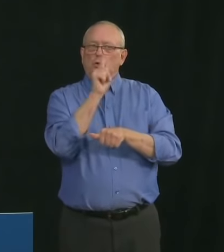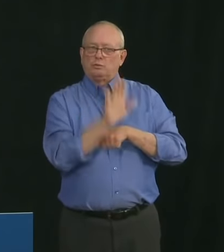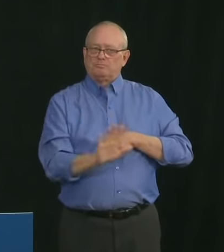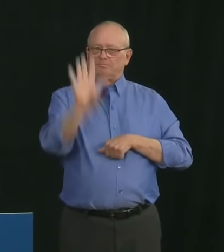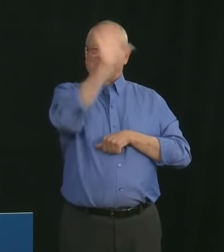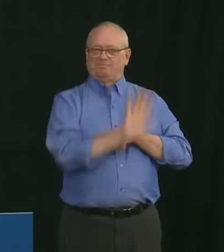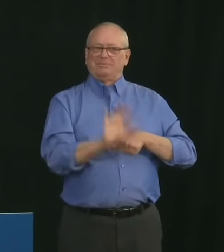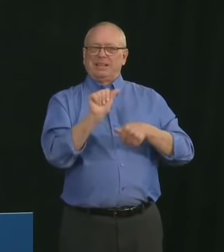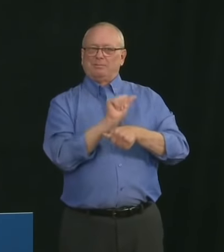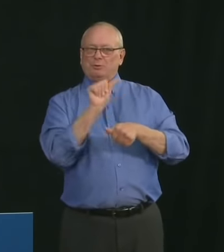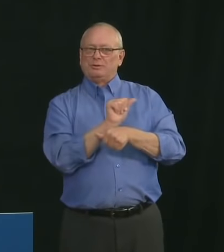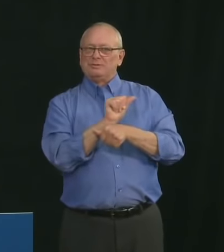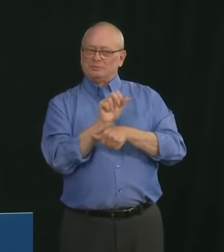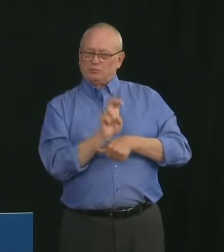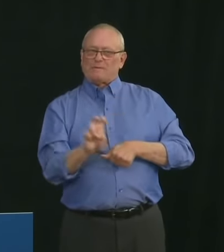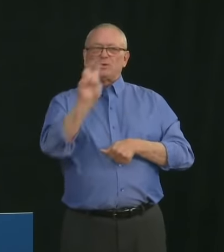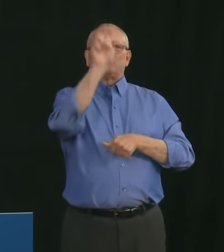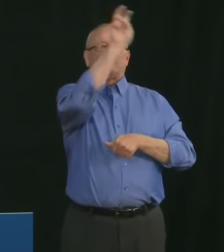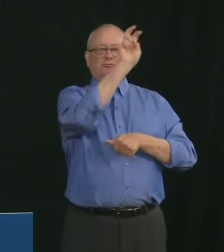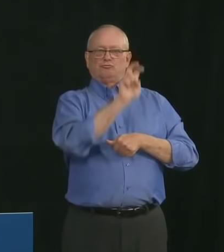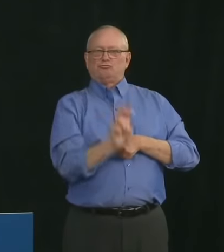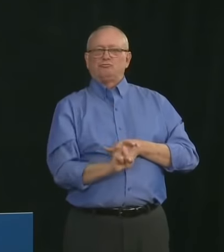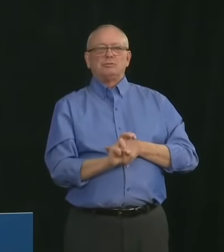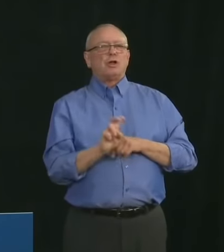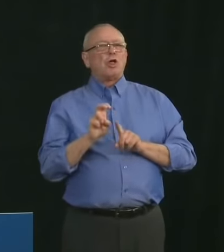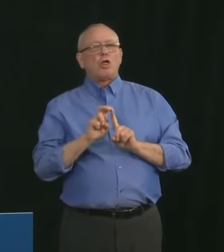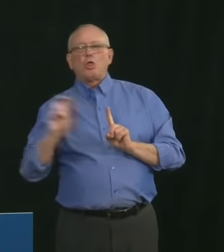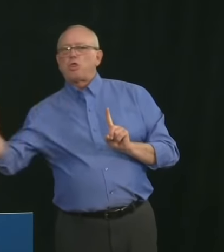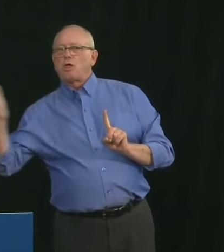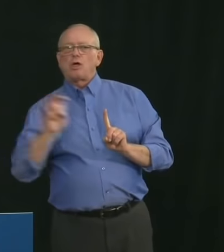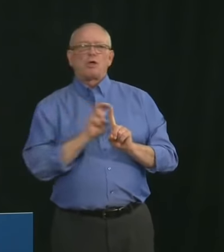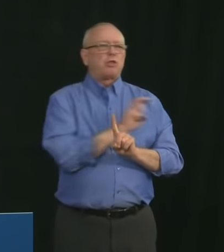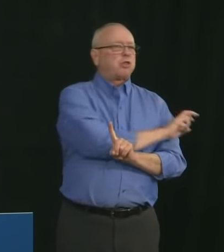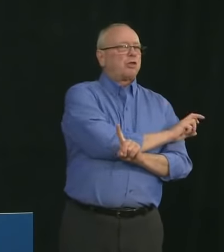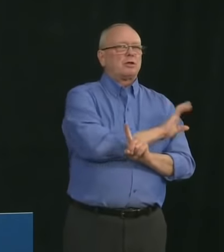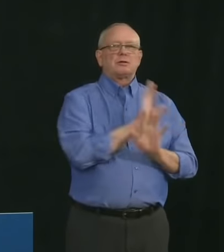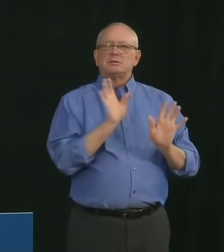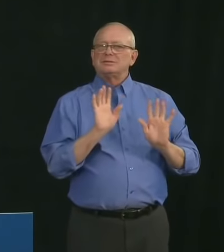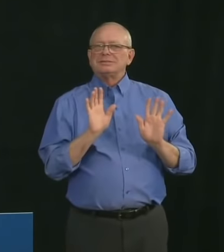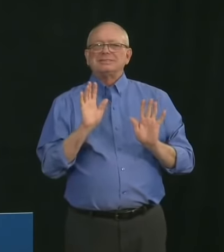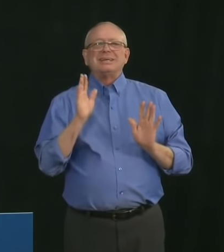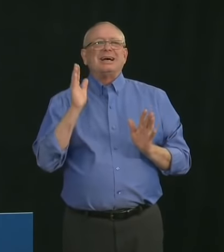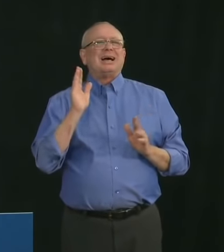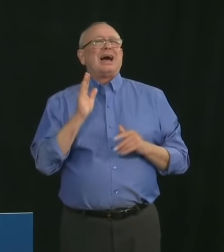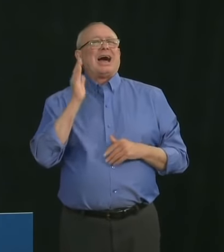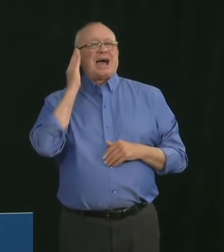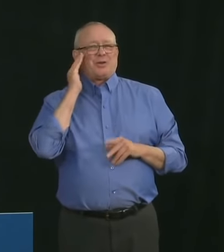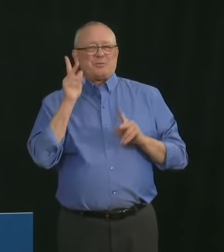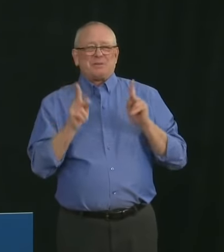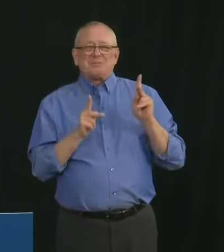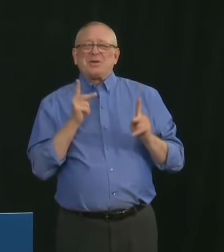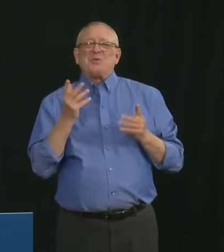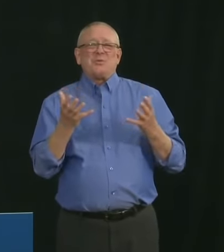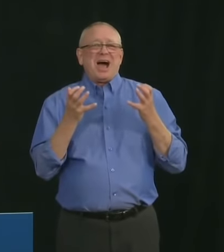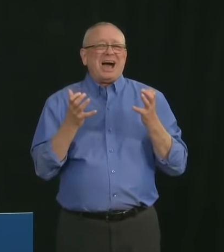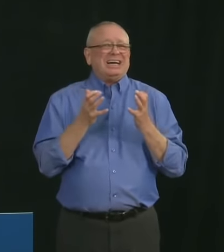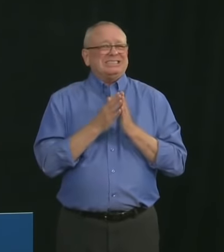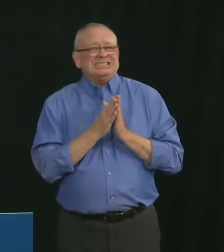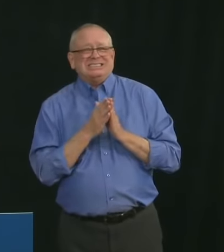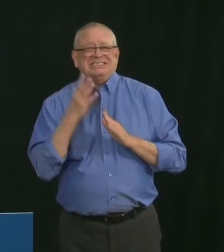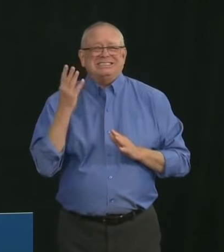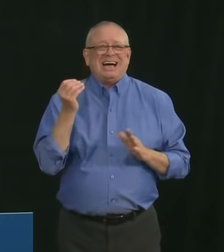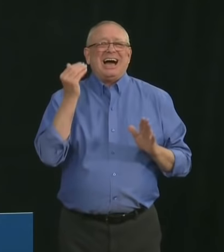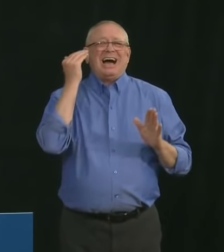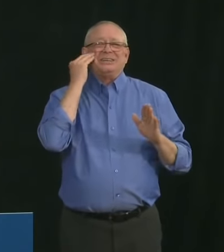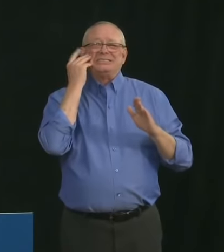is difficult to say. I know that Albertans want to make plans. I talked about just now the challenge of living with uncertainty, where